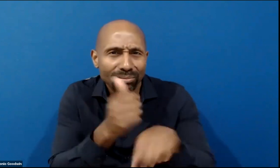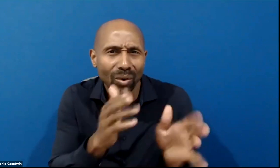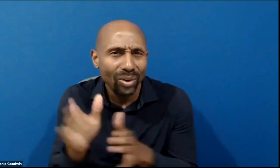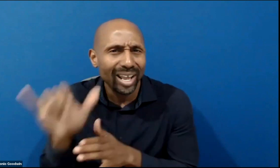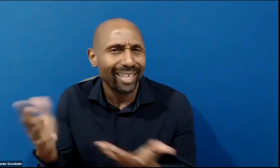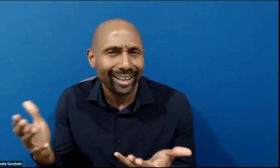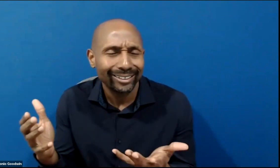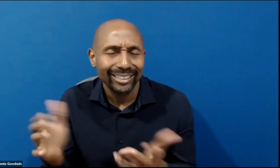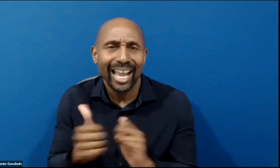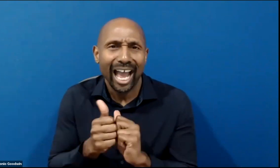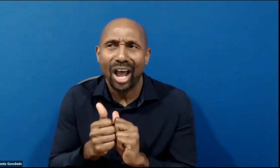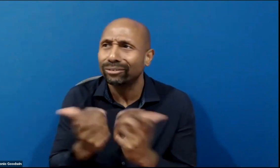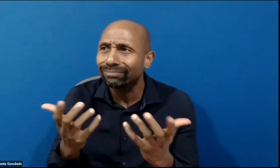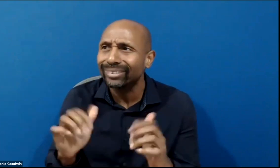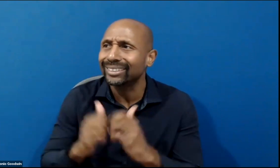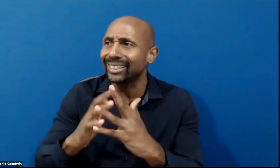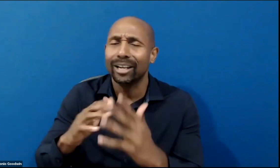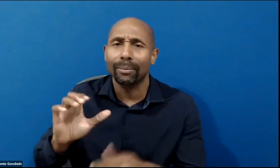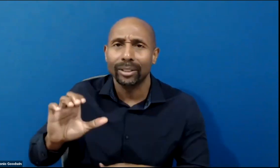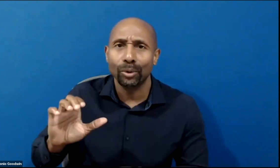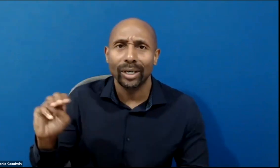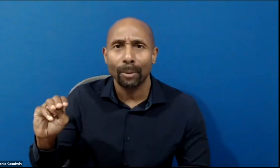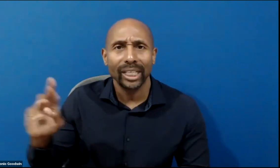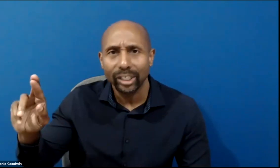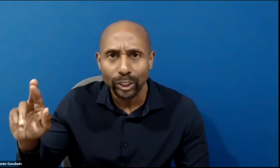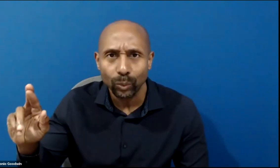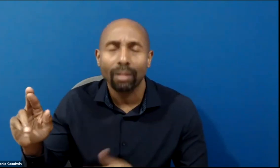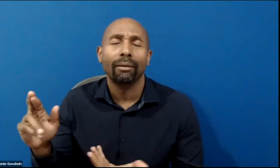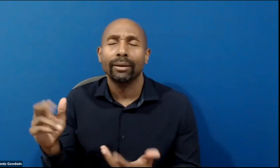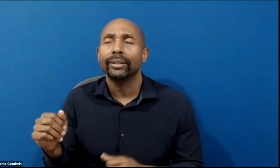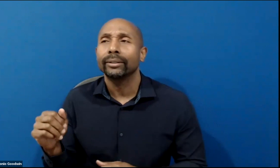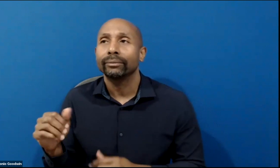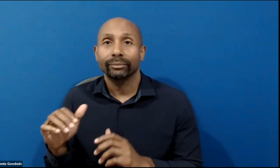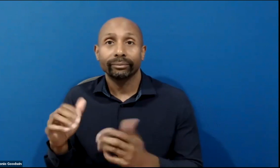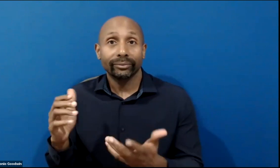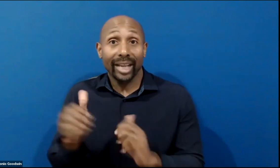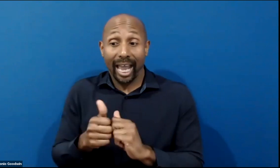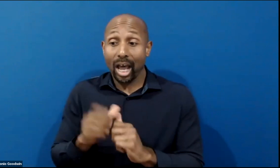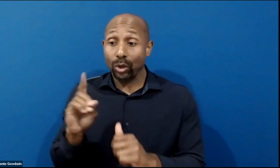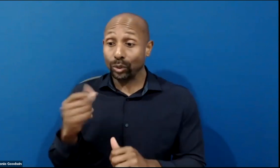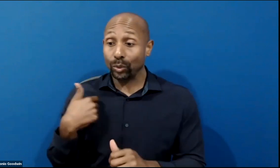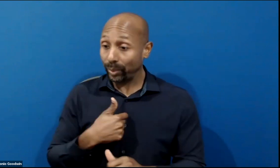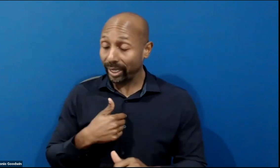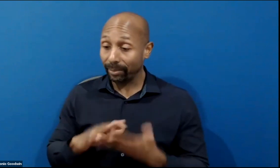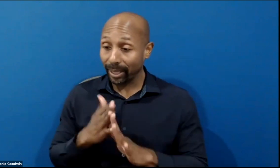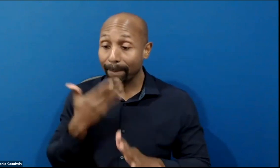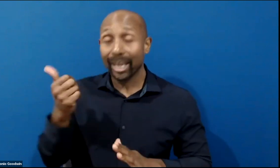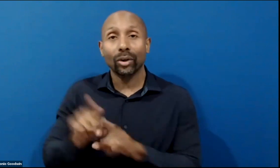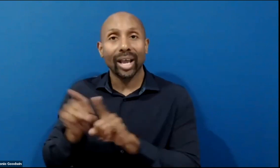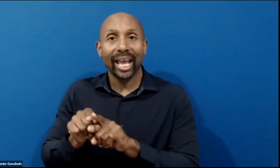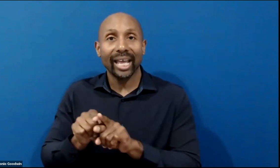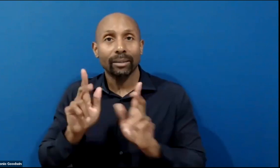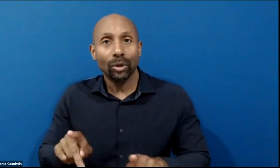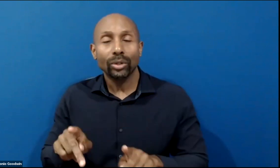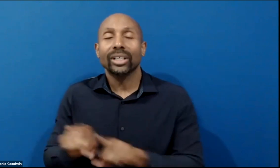How do they come about? How are we better as people, as individuals, and as a